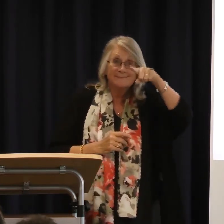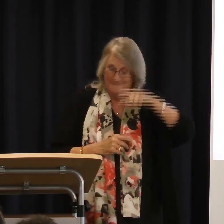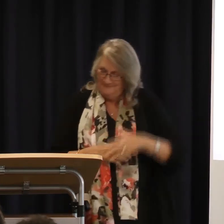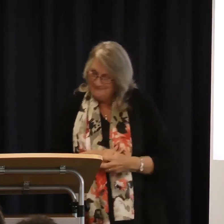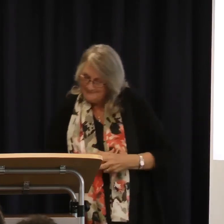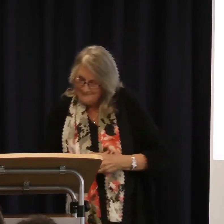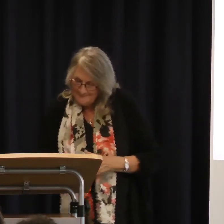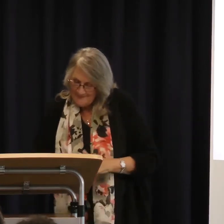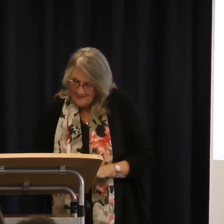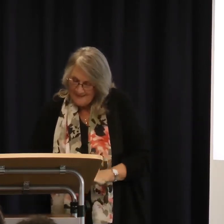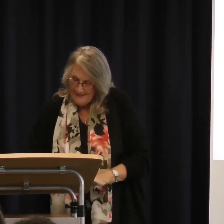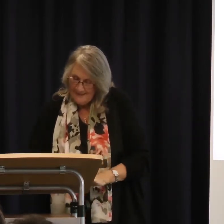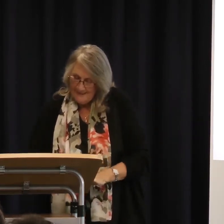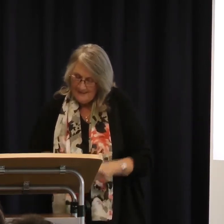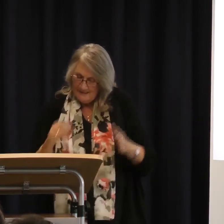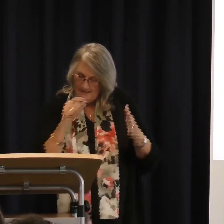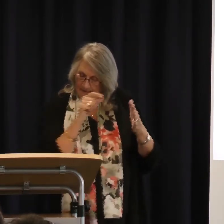the committee consists of John McRae,